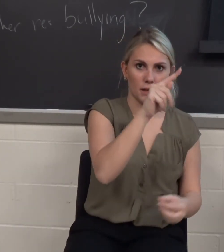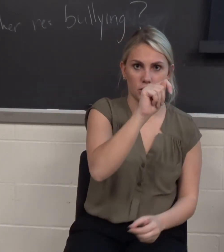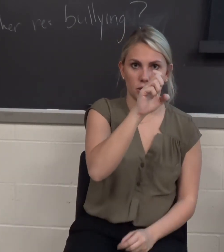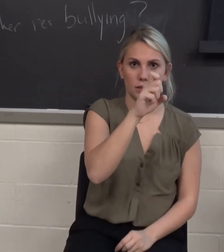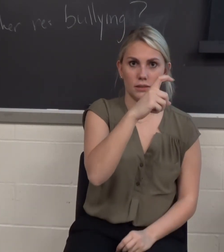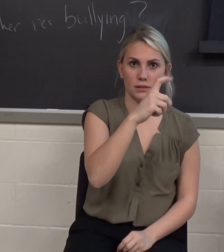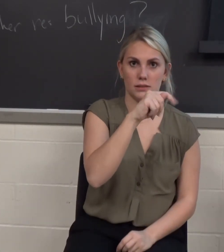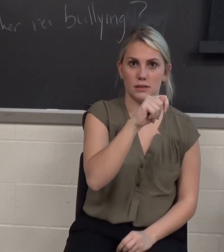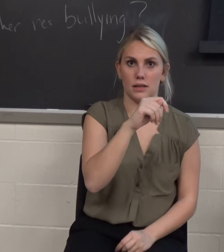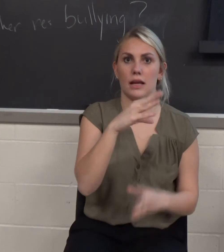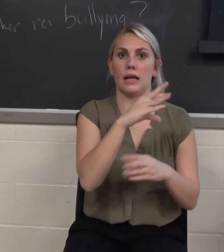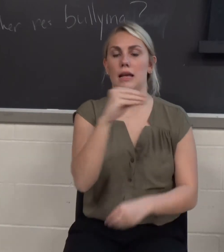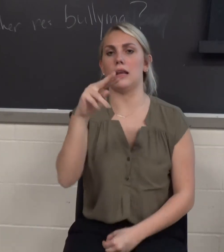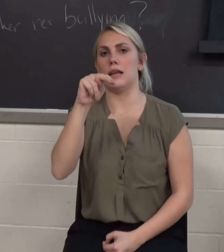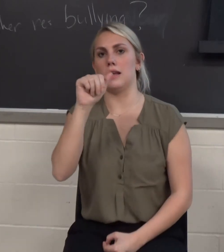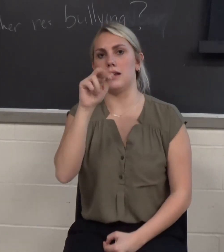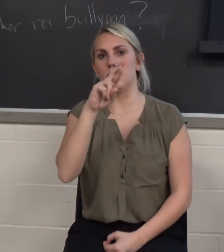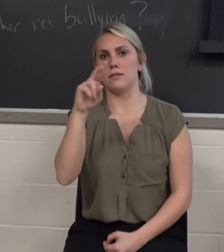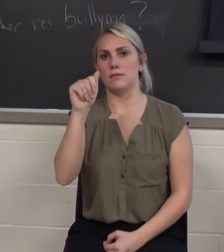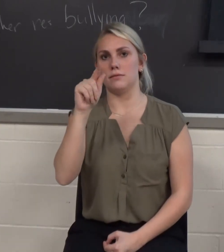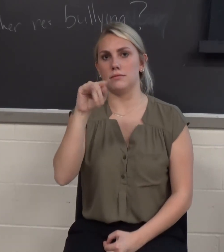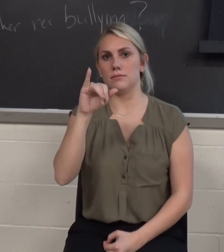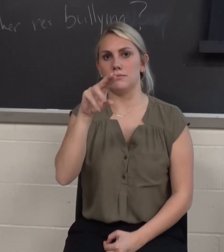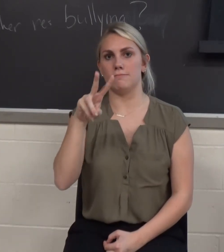here, these are the 5 different expository text structures.